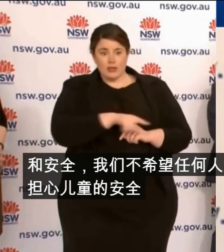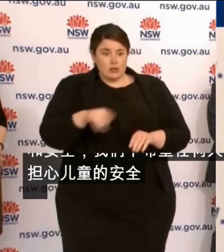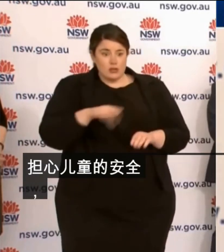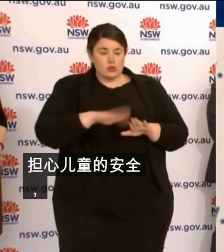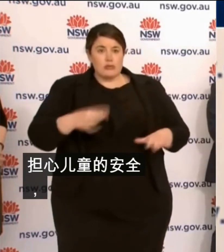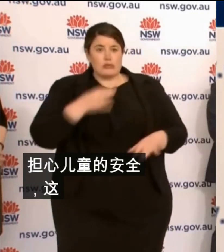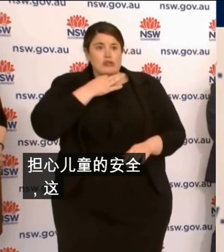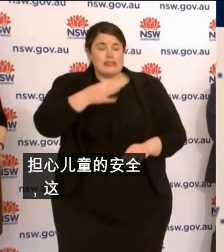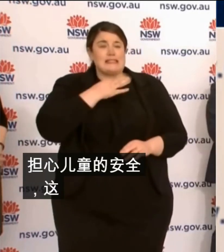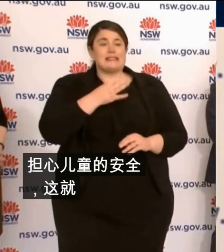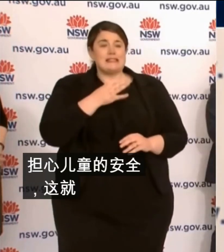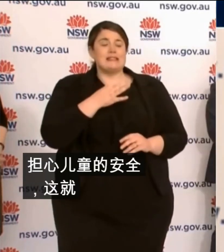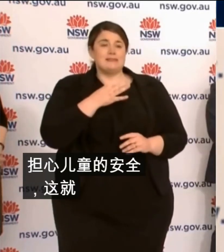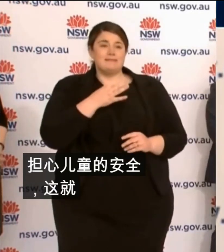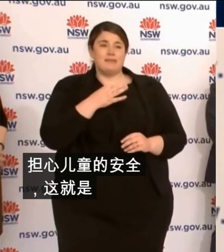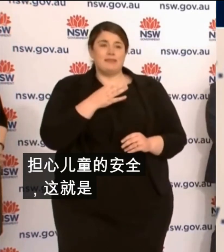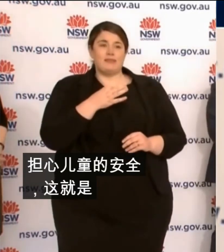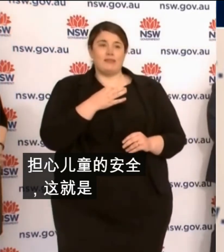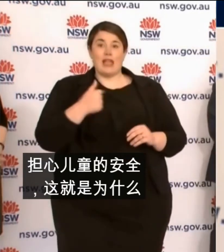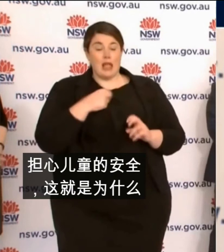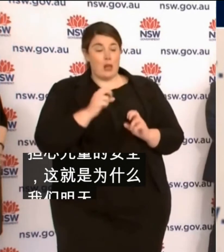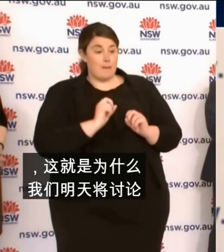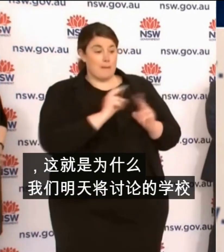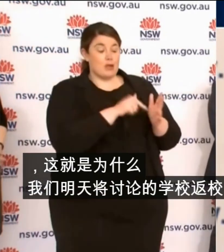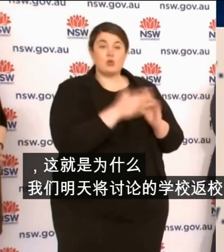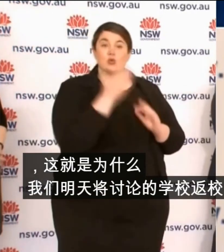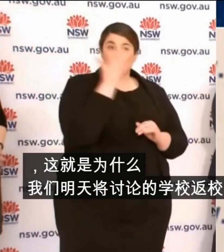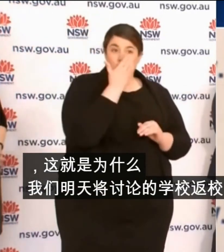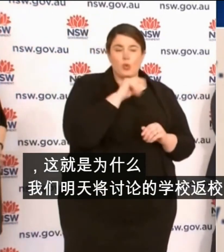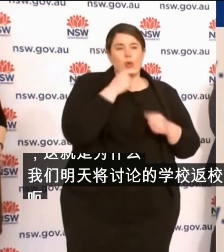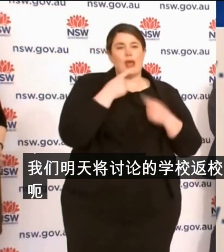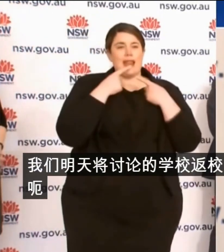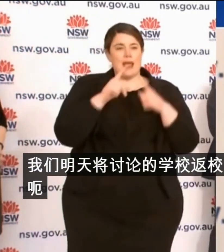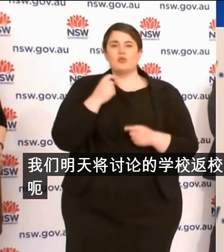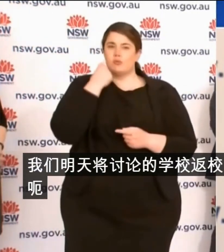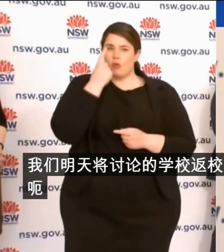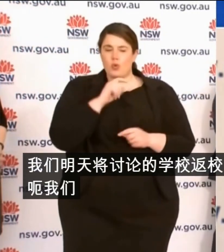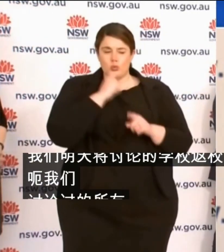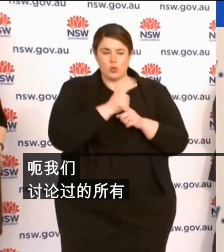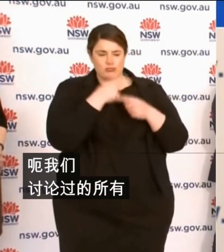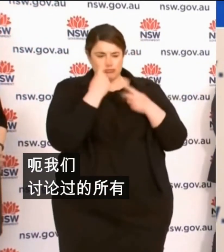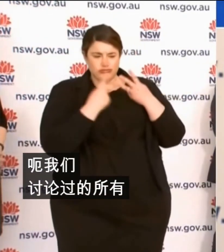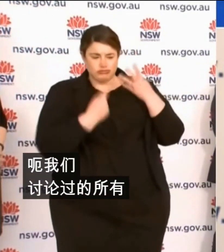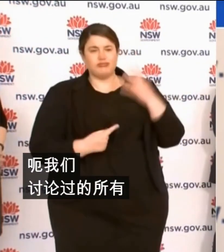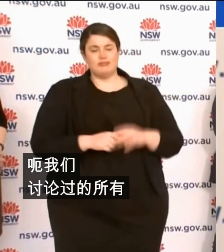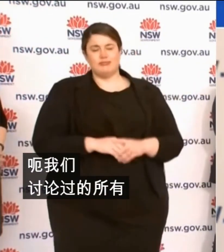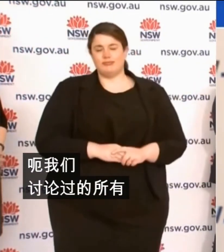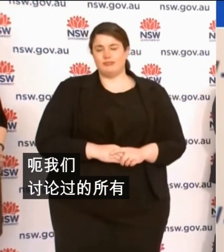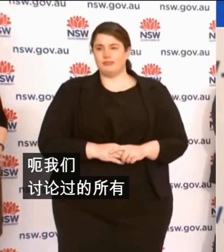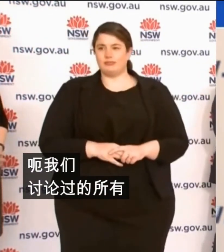children, and that's why our return plan for schools, which we'll talk about tomorrow, will consider all the factors we've discussed.